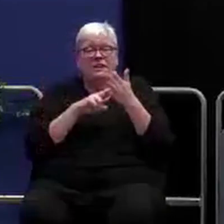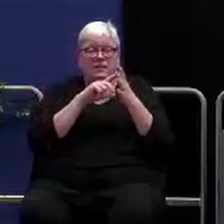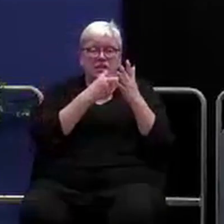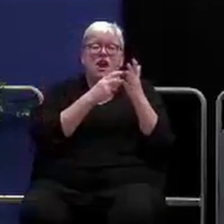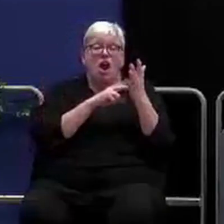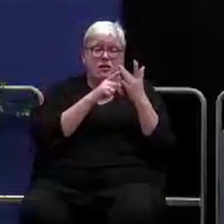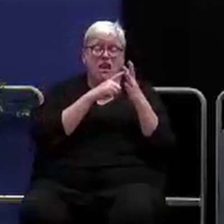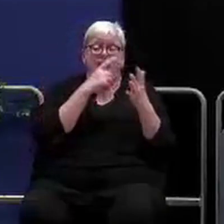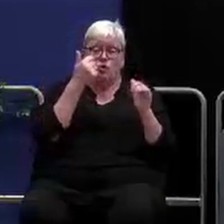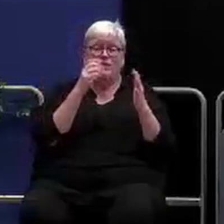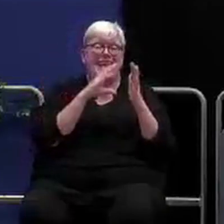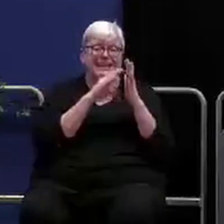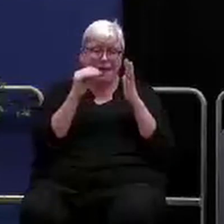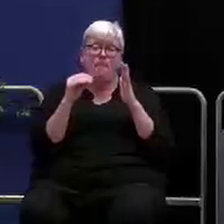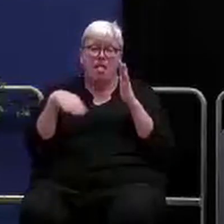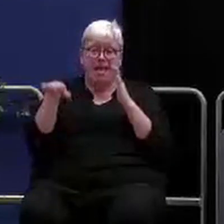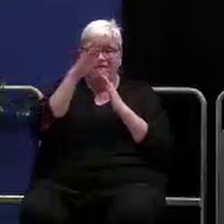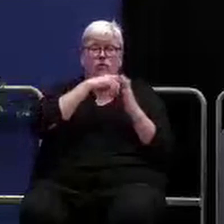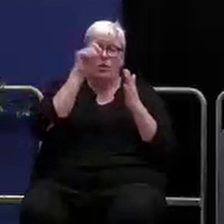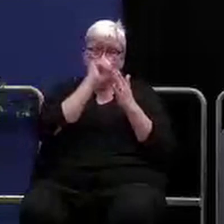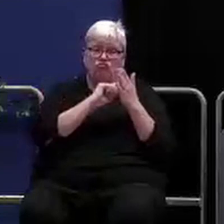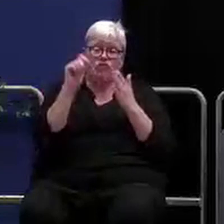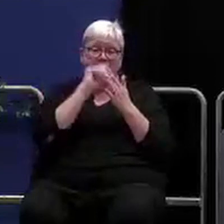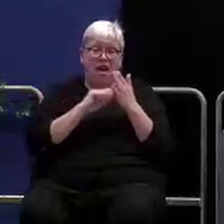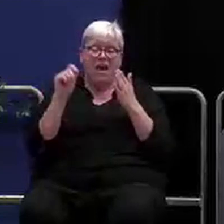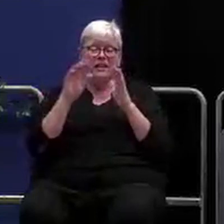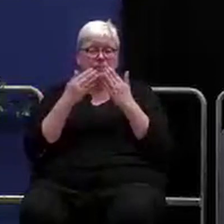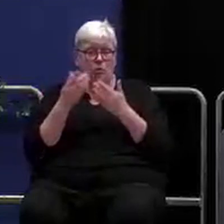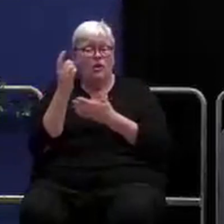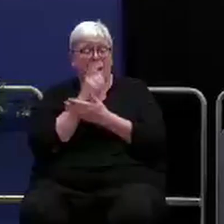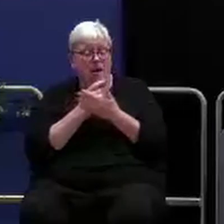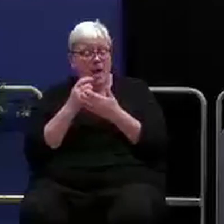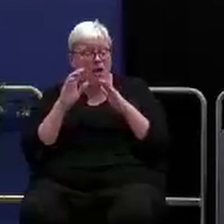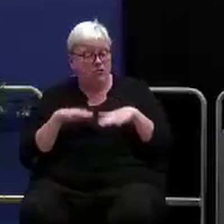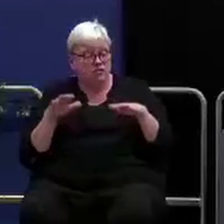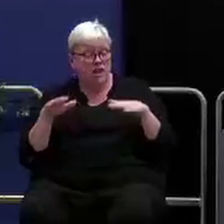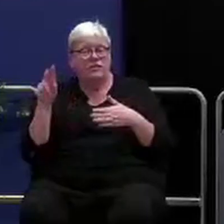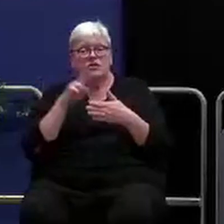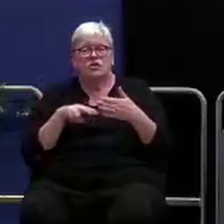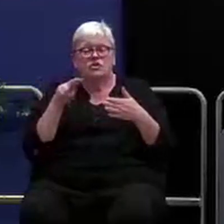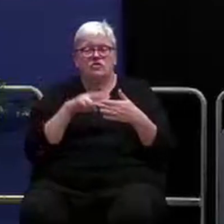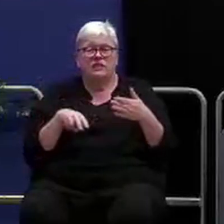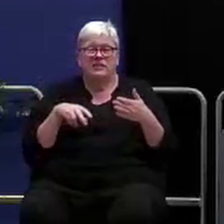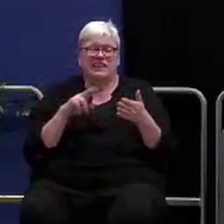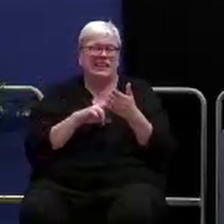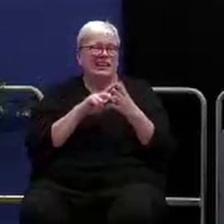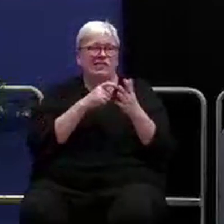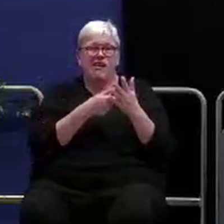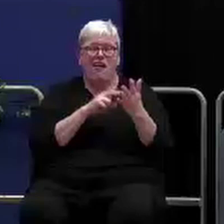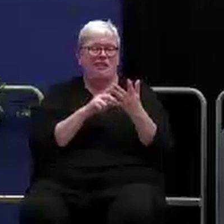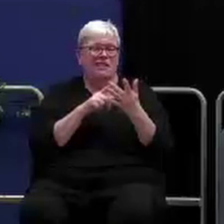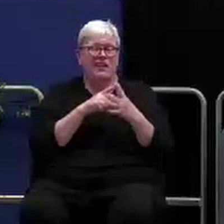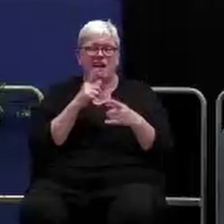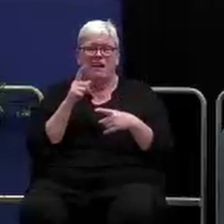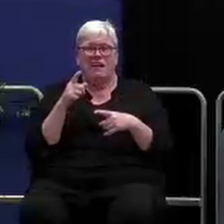classic example that everyone who writes sort of books about their childhood reading says, yeah, Narnia's kind of has